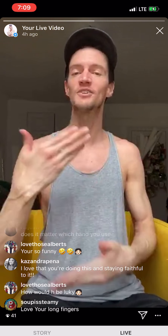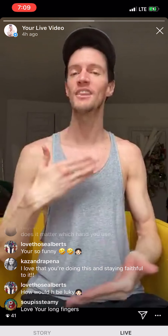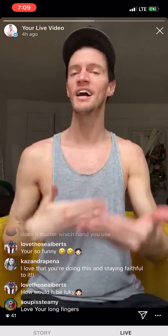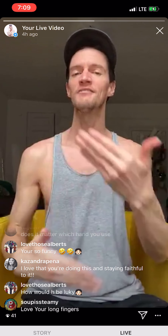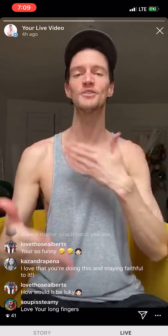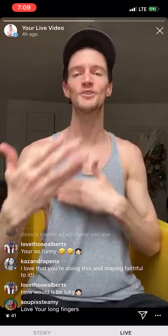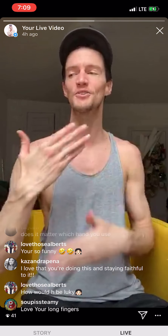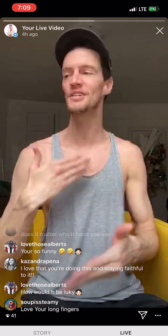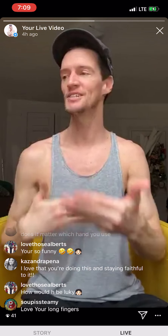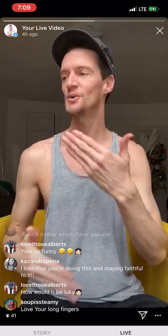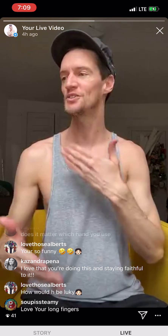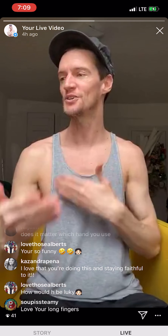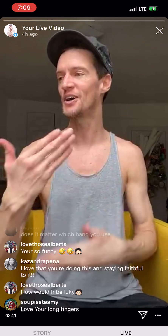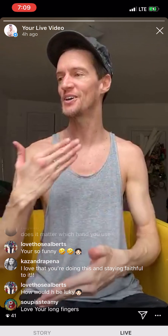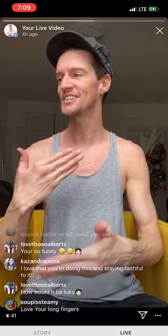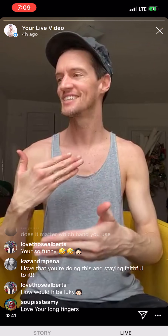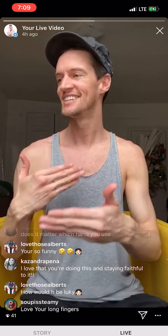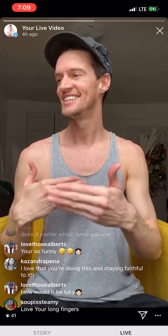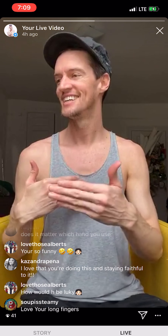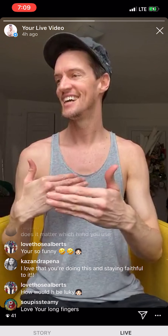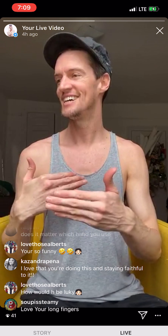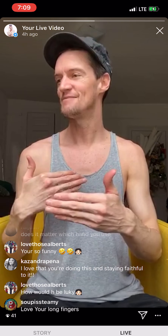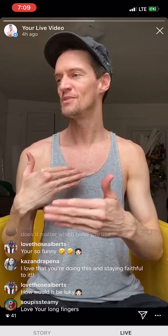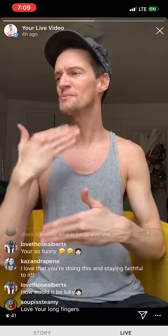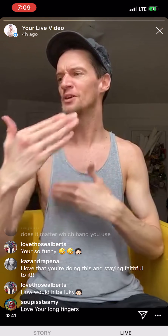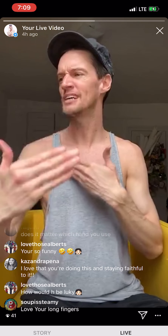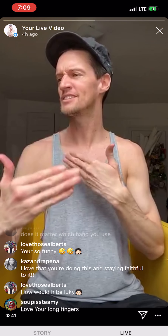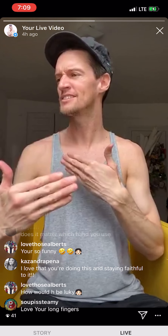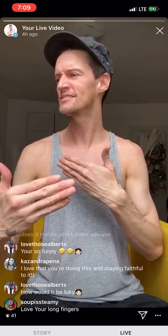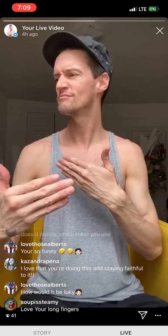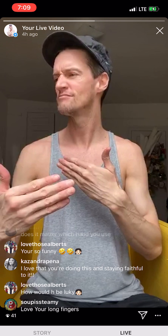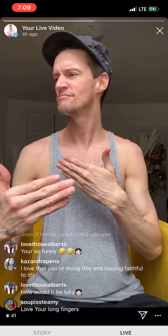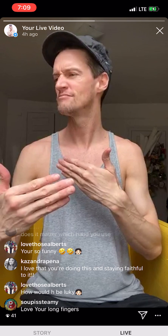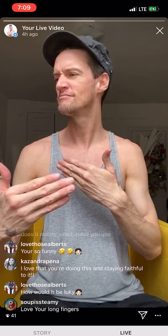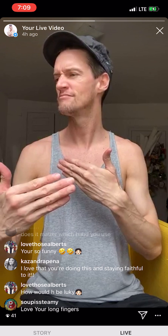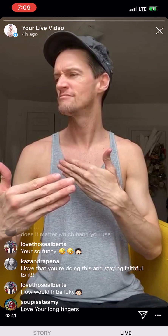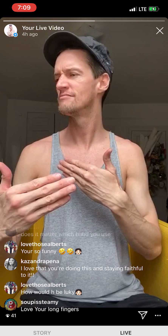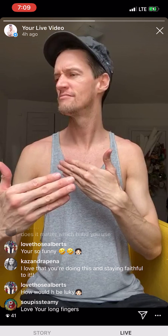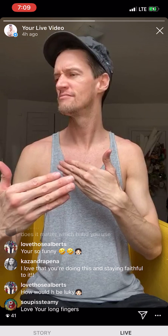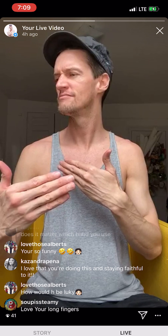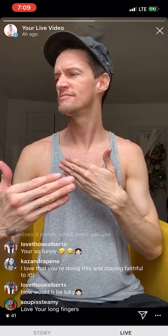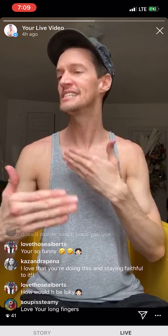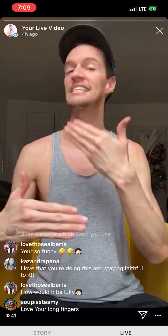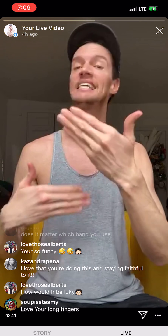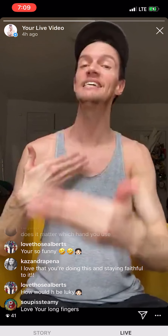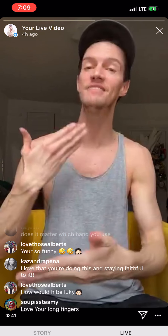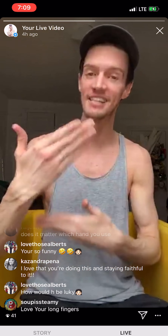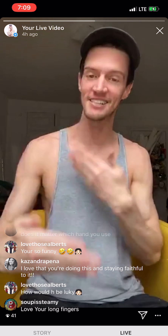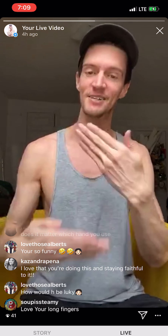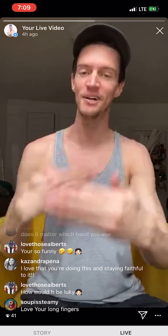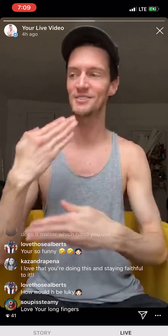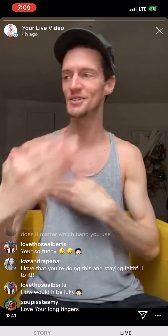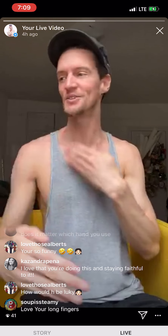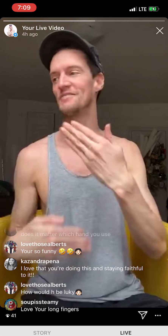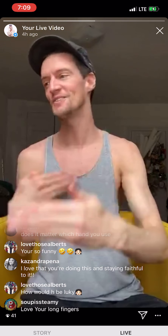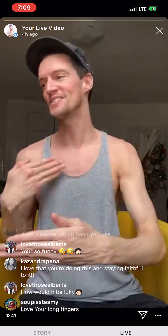life. So you're circling towards your heart. Um, I'm sorry. It's, it's giving away. So you're giving those things.